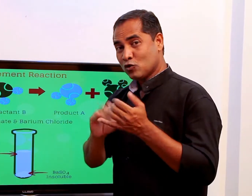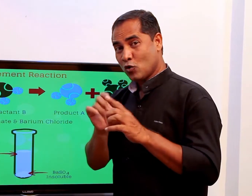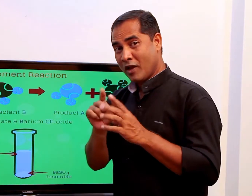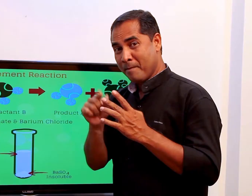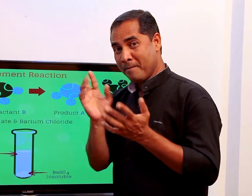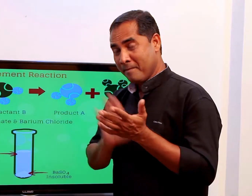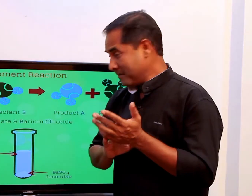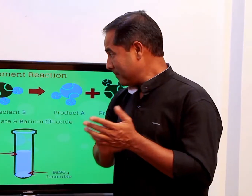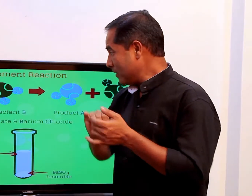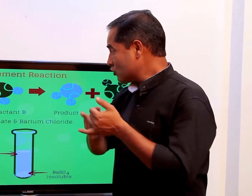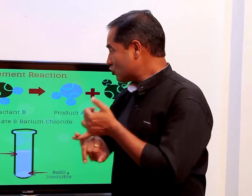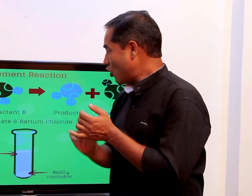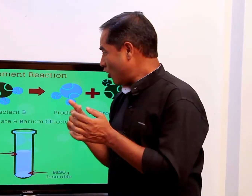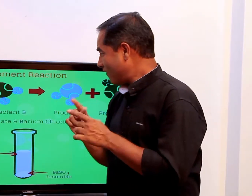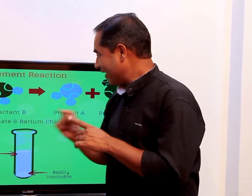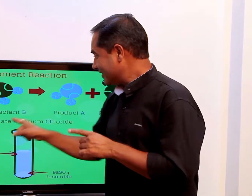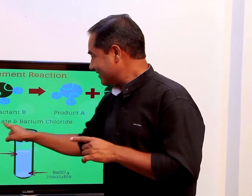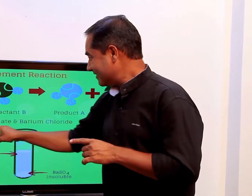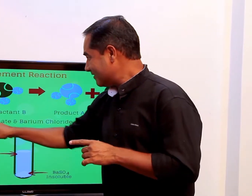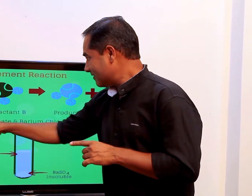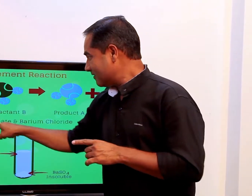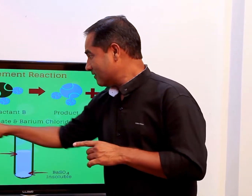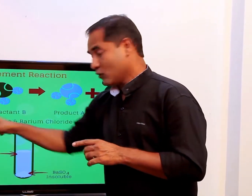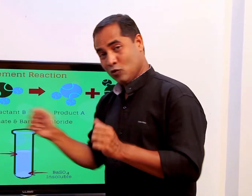So earlier we had the sodium with sulfate and barium with the chloride.